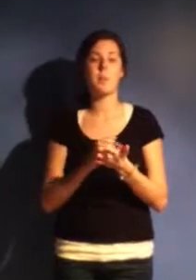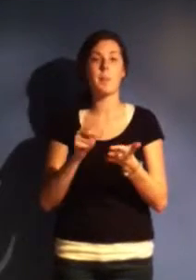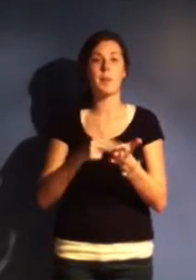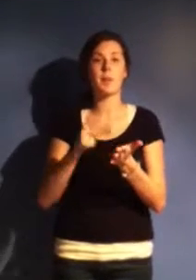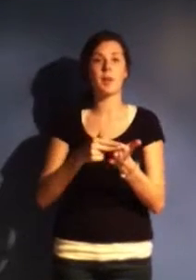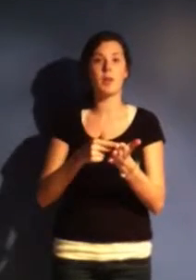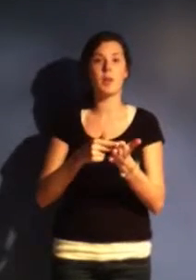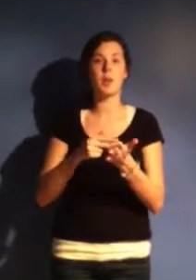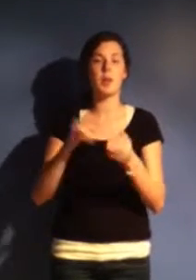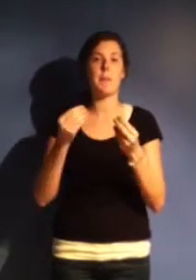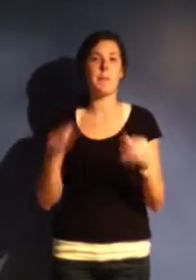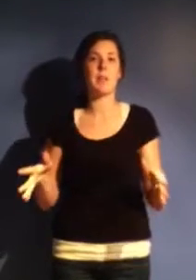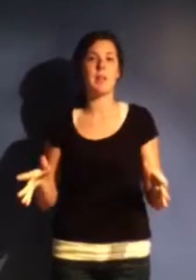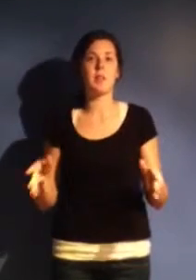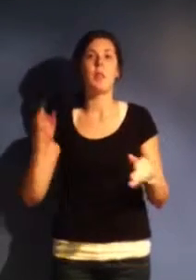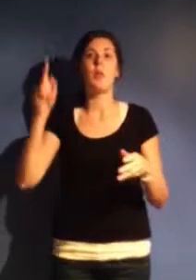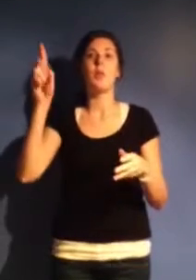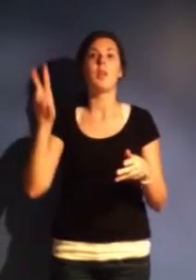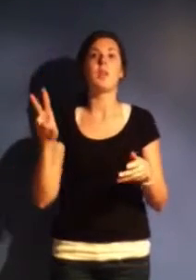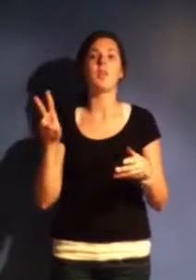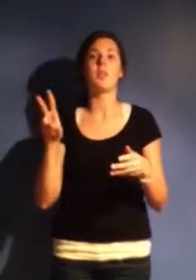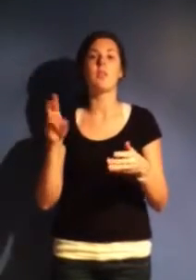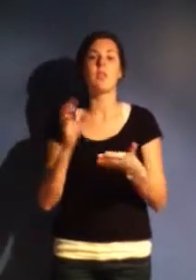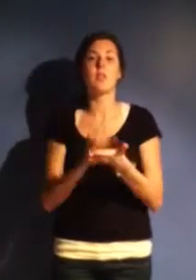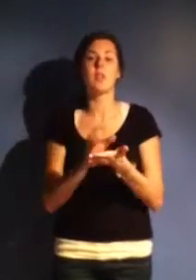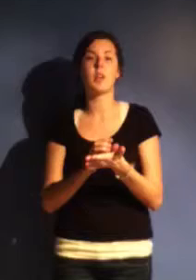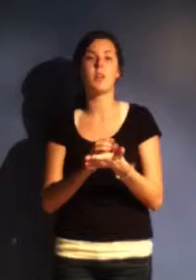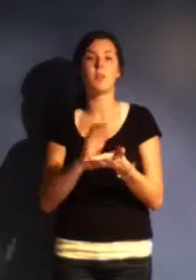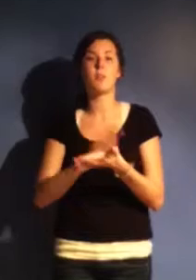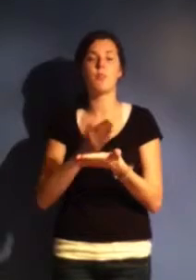a cup of oil that has been blended. Use a pastry